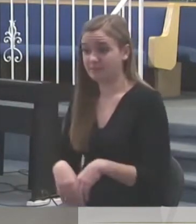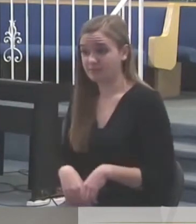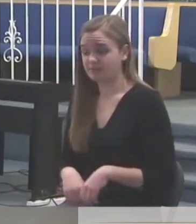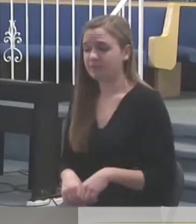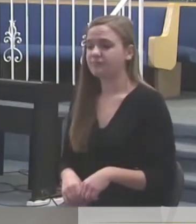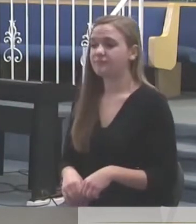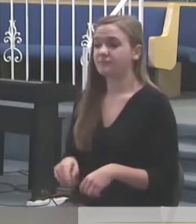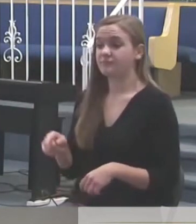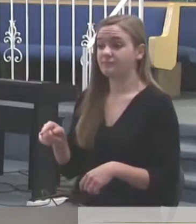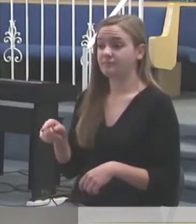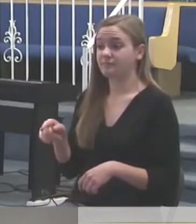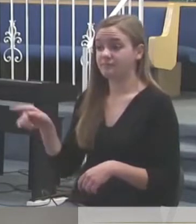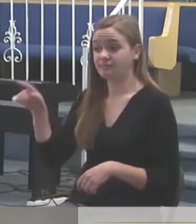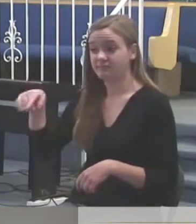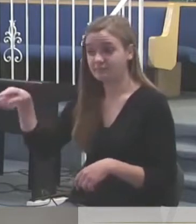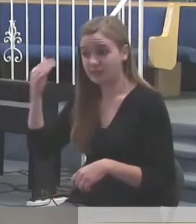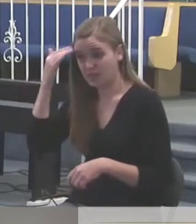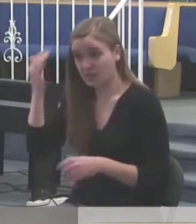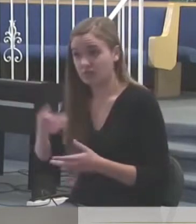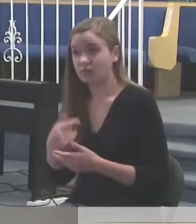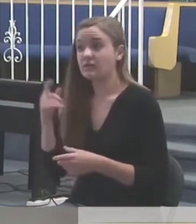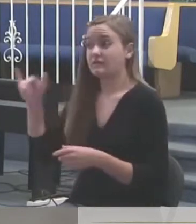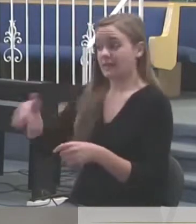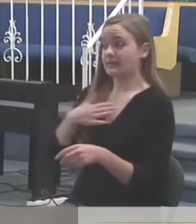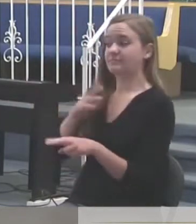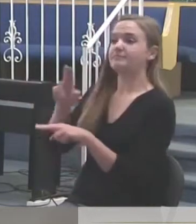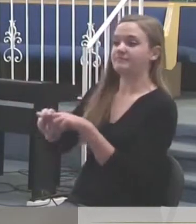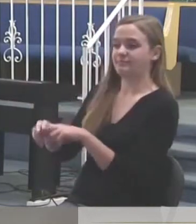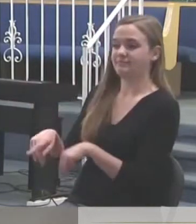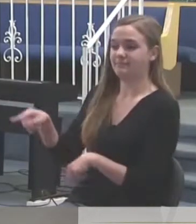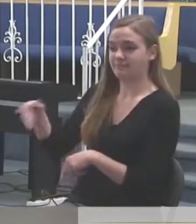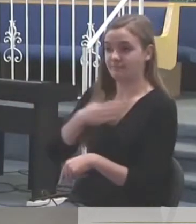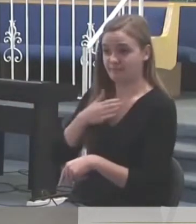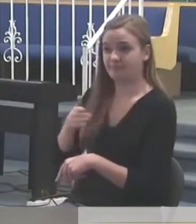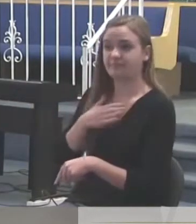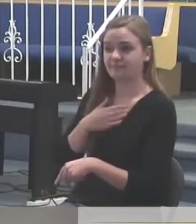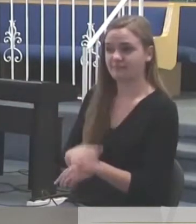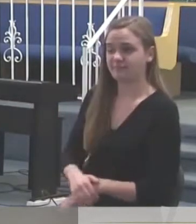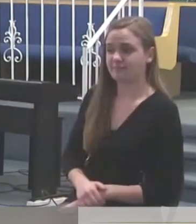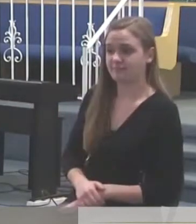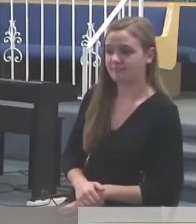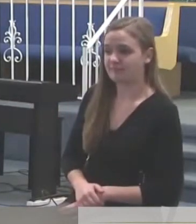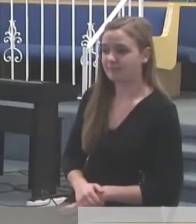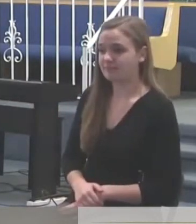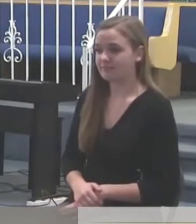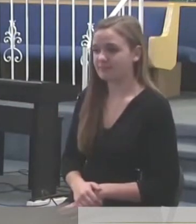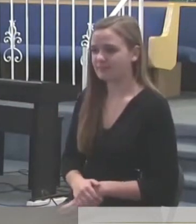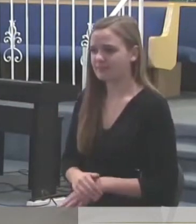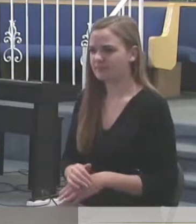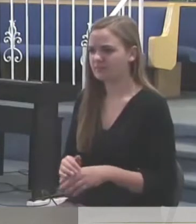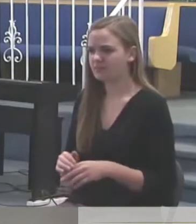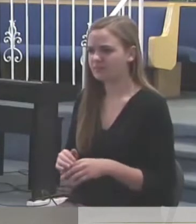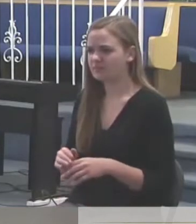They know. They know I sit there. We'll fight over anything.